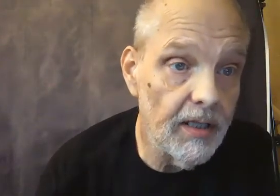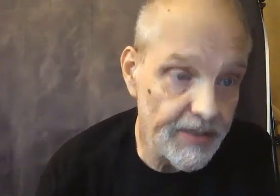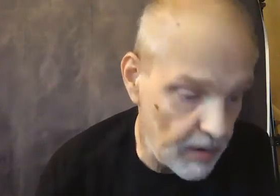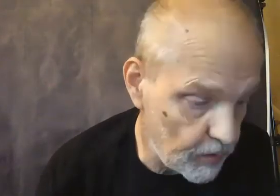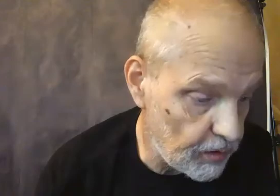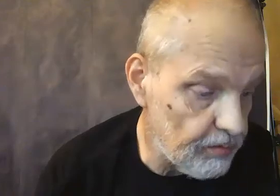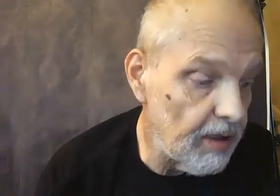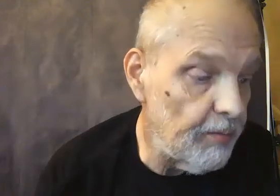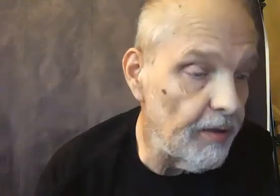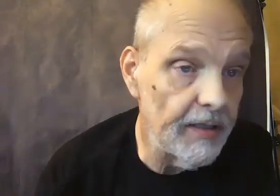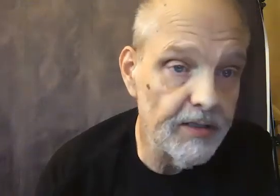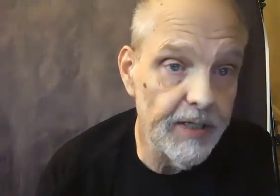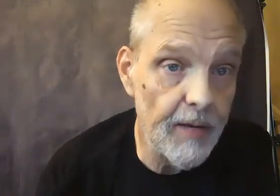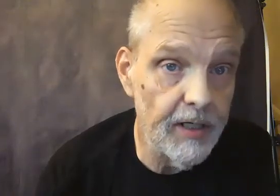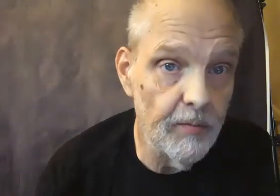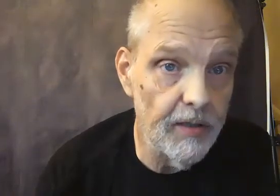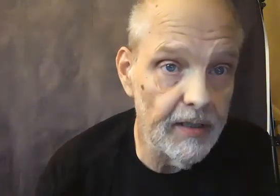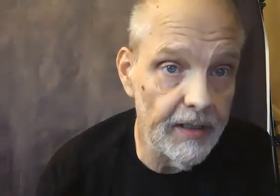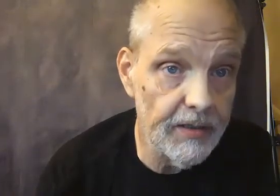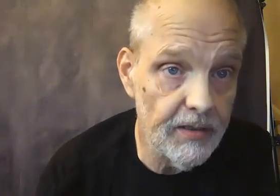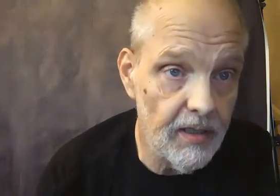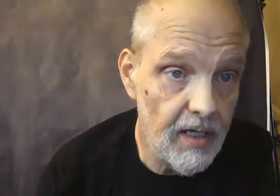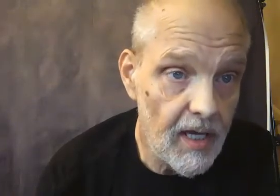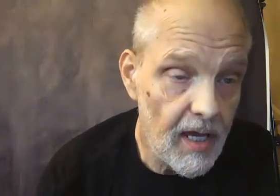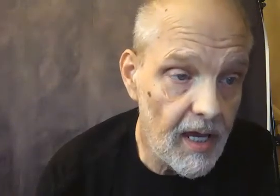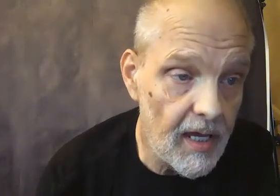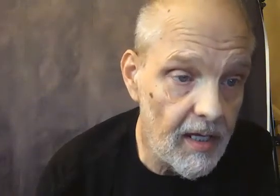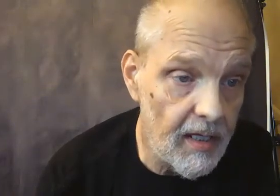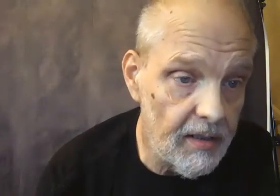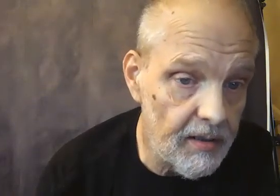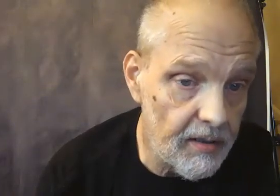Yes, I will email that list. Be happy to email that list. And